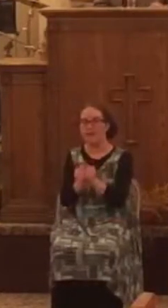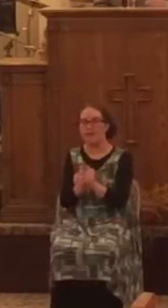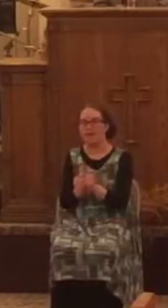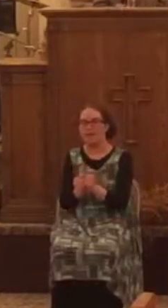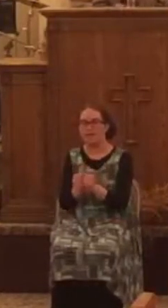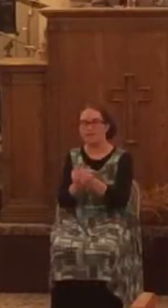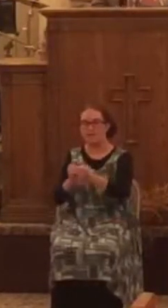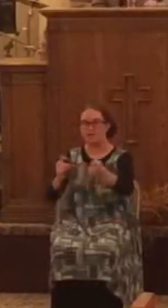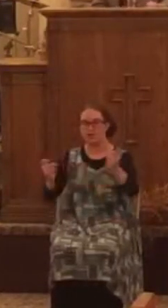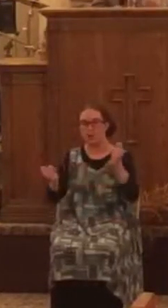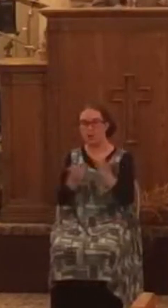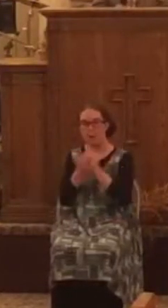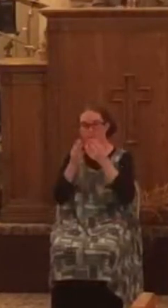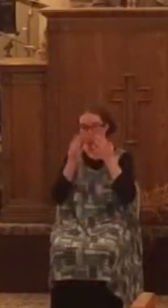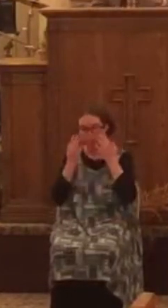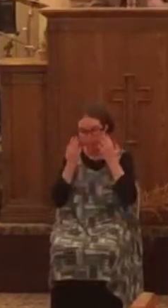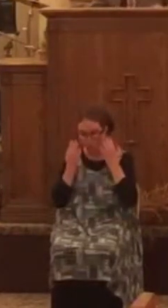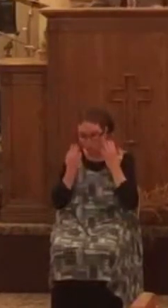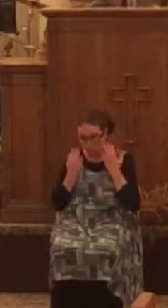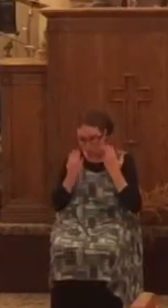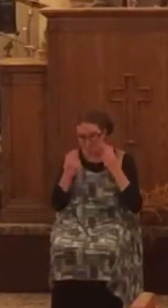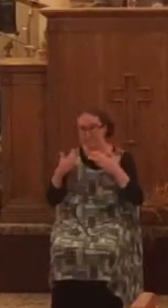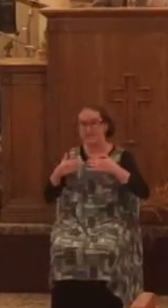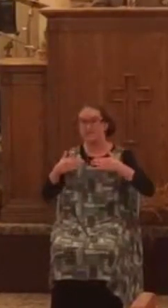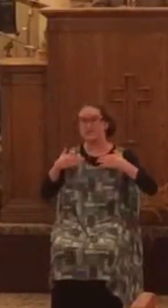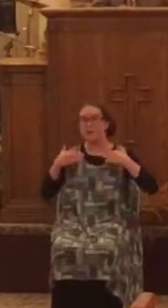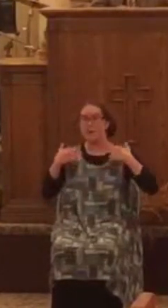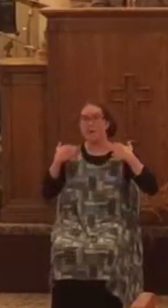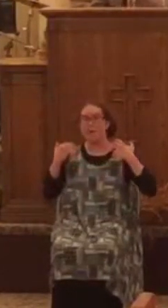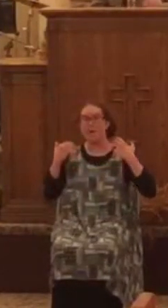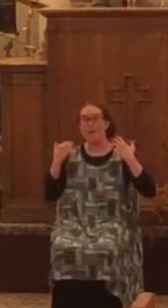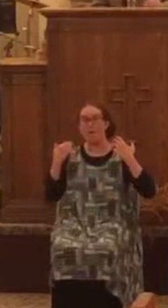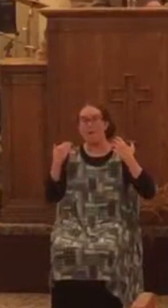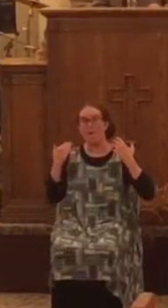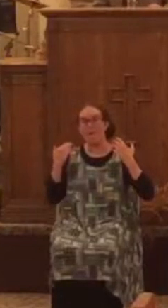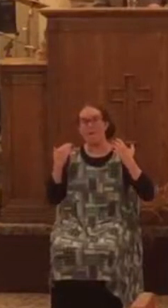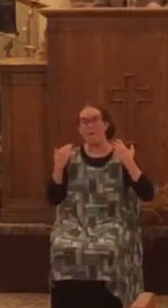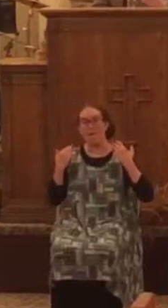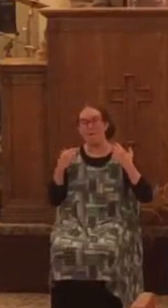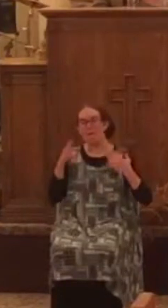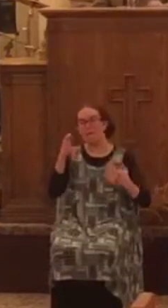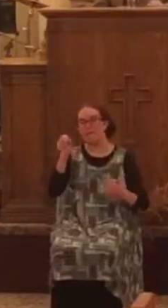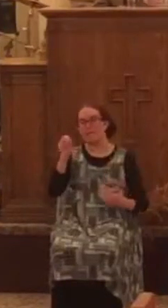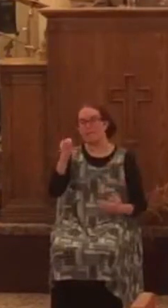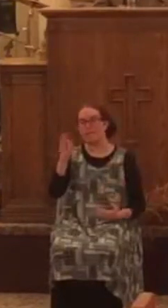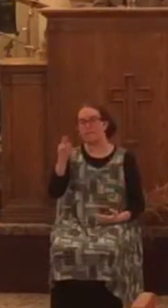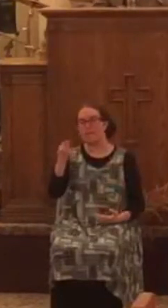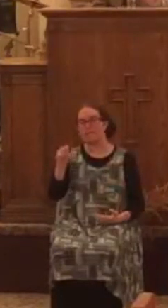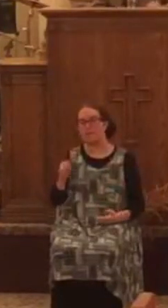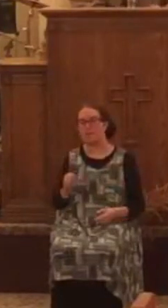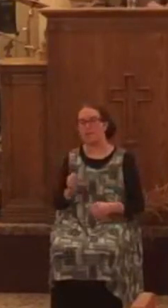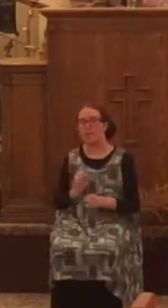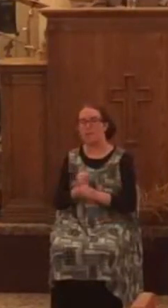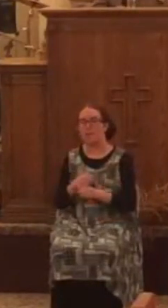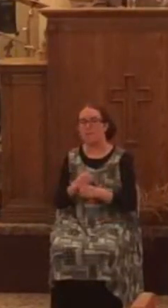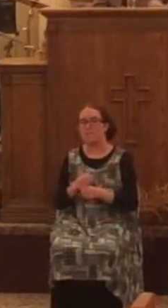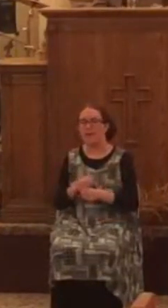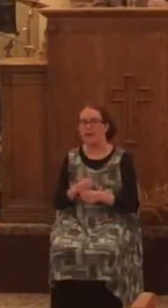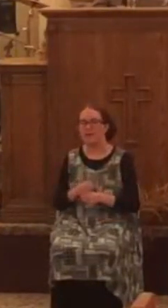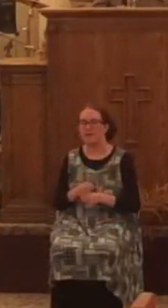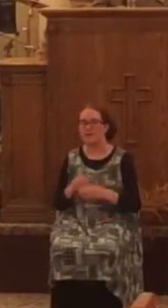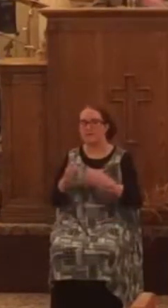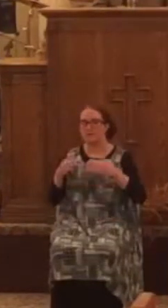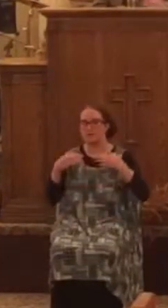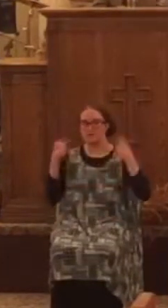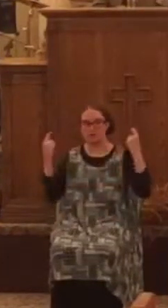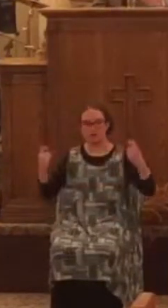will turn their mourning into joy, yeah, and will comfort them and make them rejoice